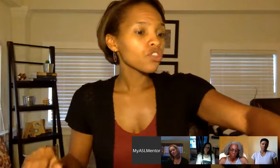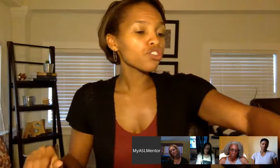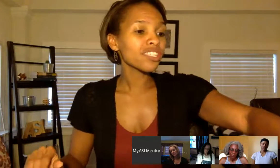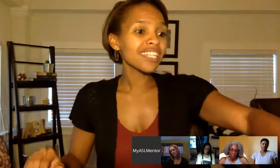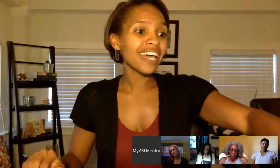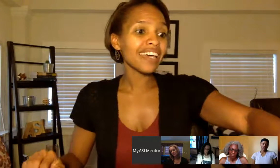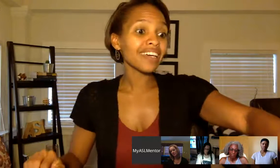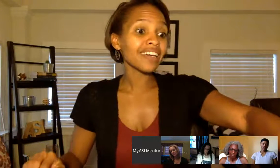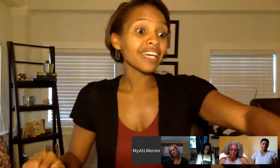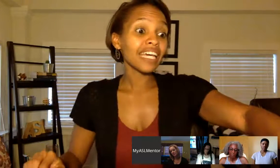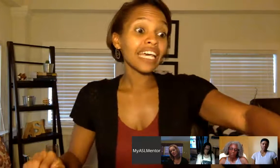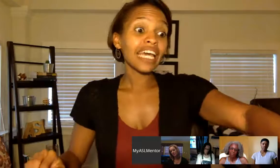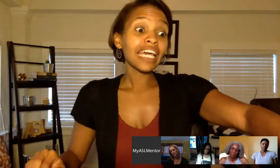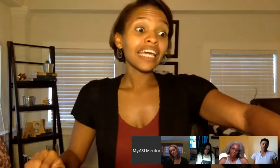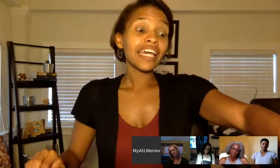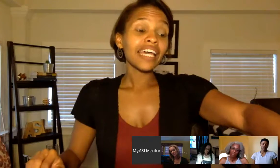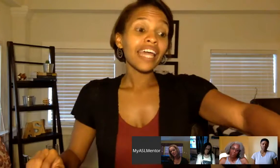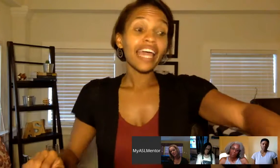so she's saying,